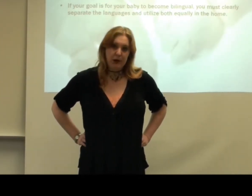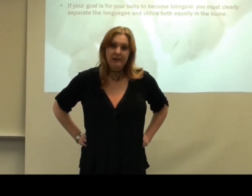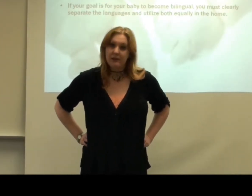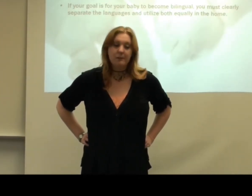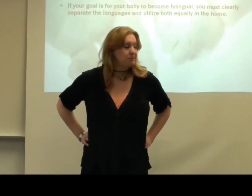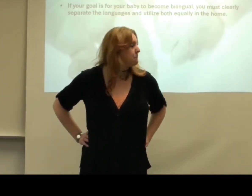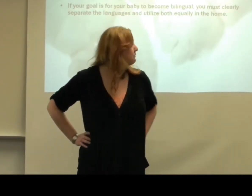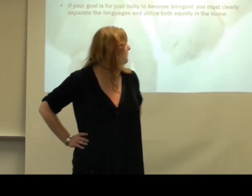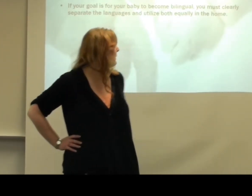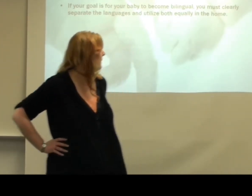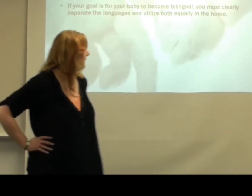separate.